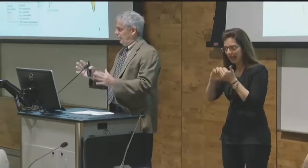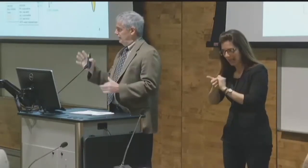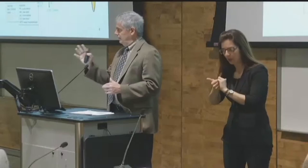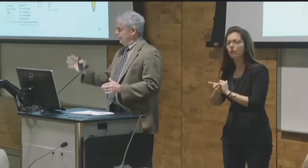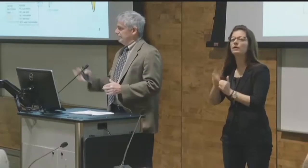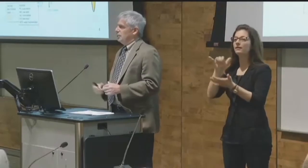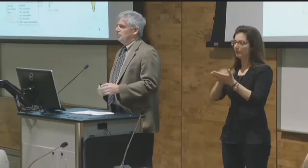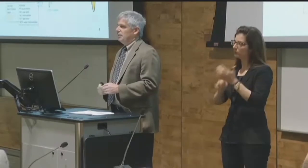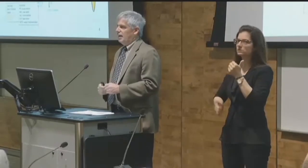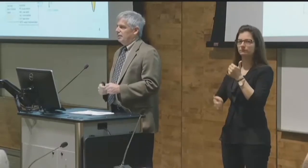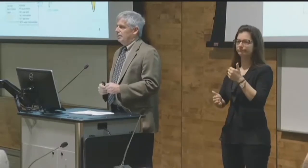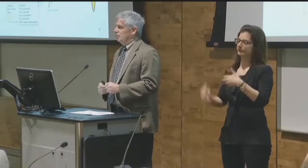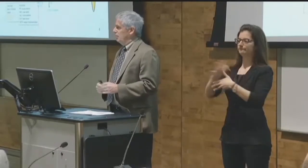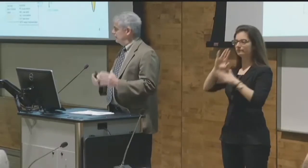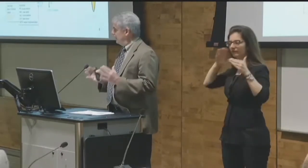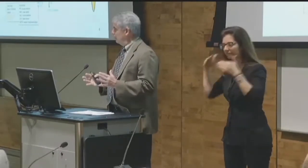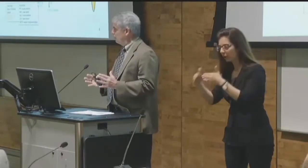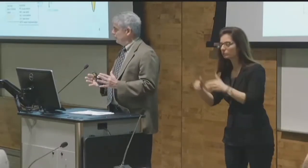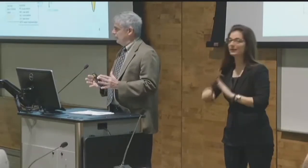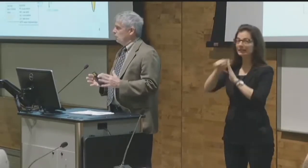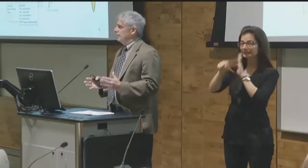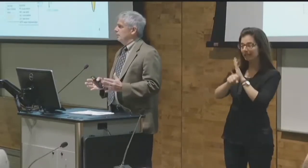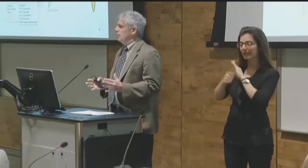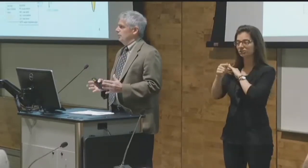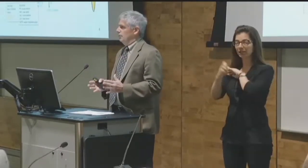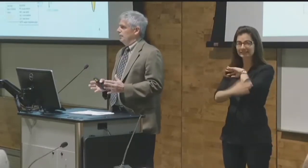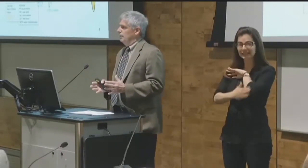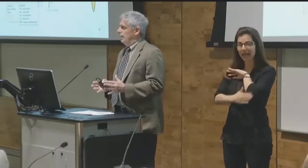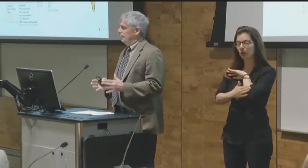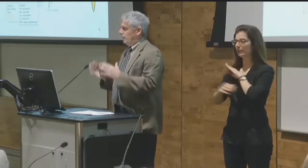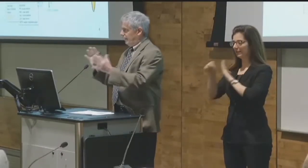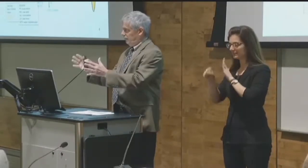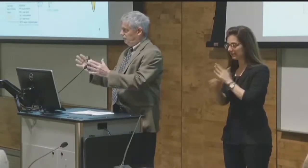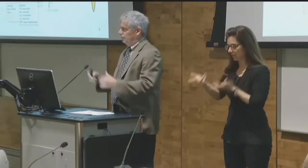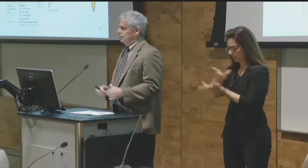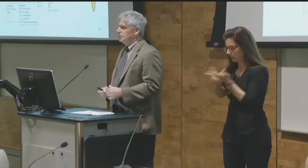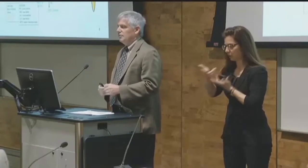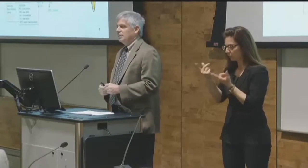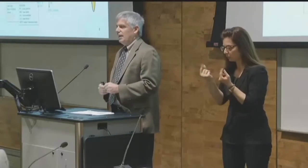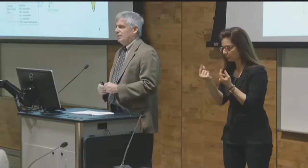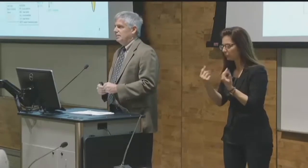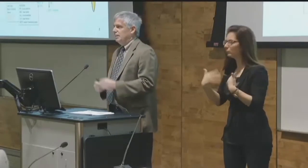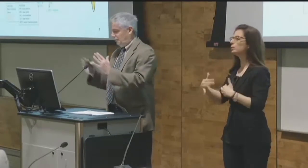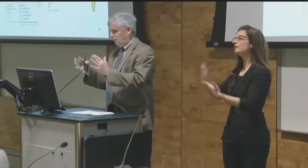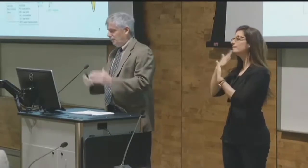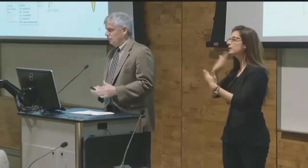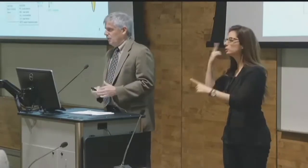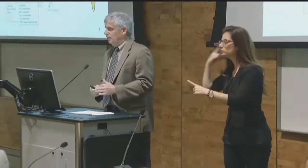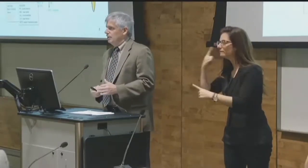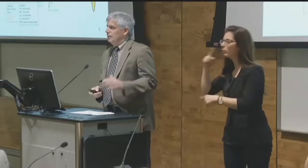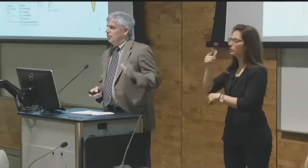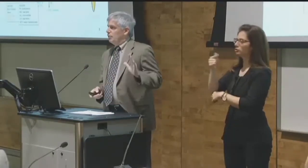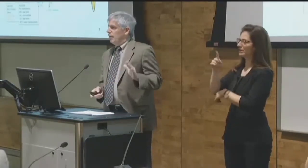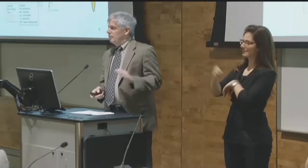the state, we got Genesee County and the city together working out what can we do. And great thanks to Genesee County and the state as